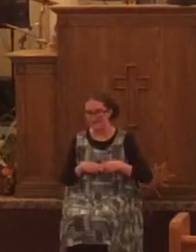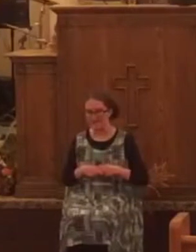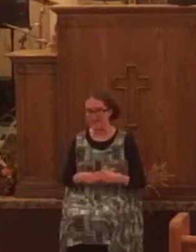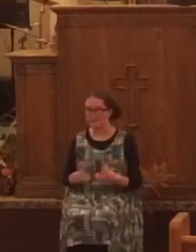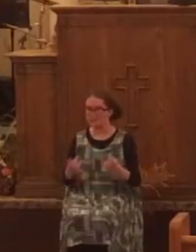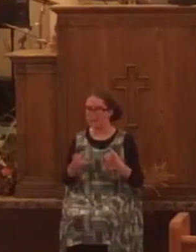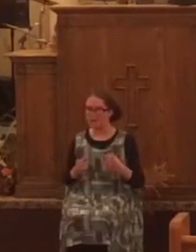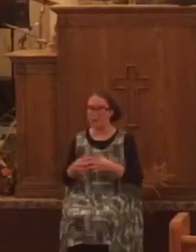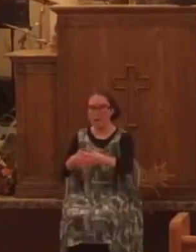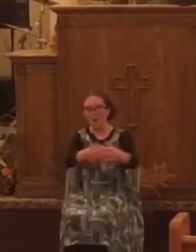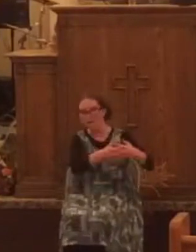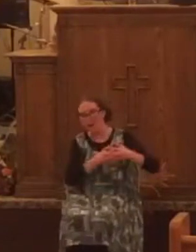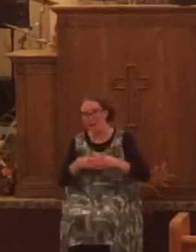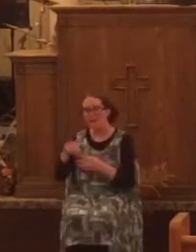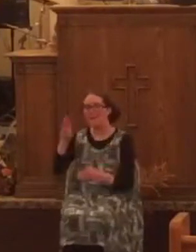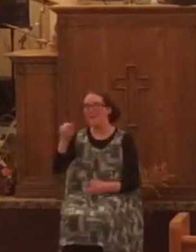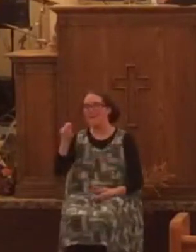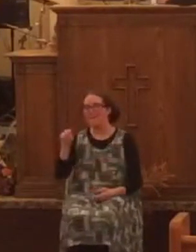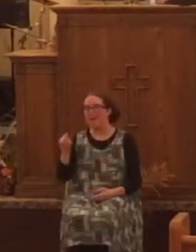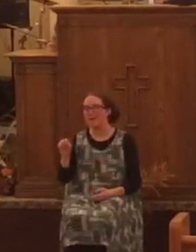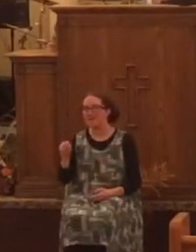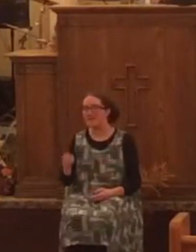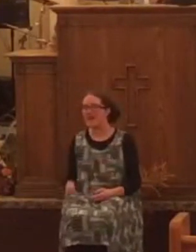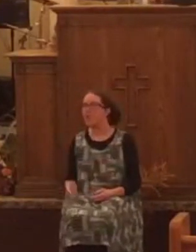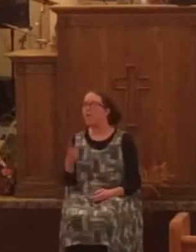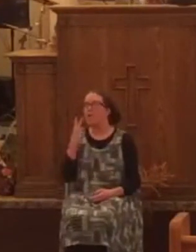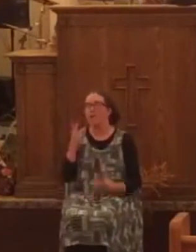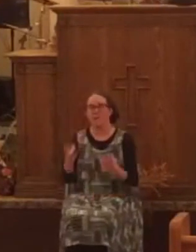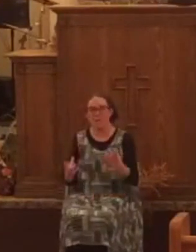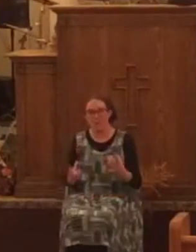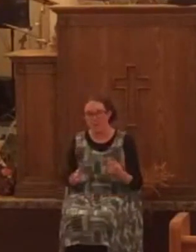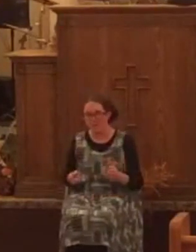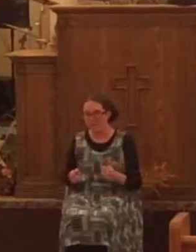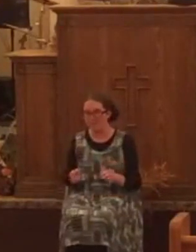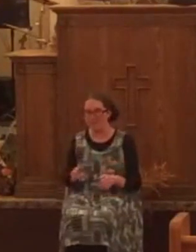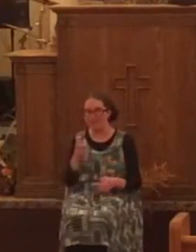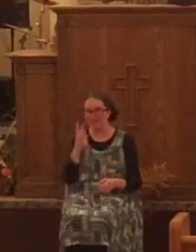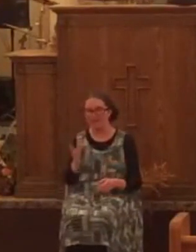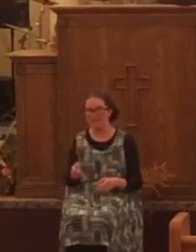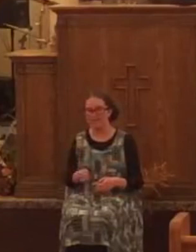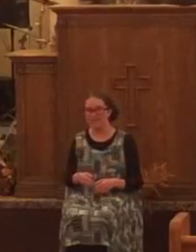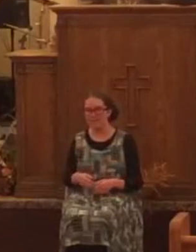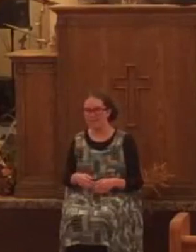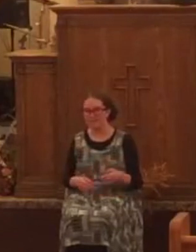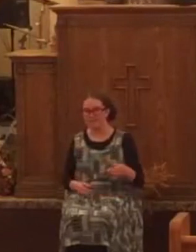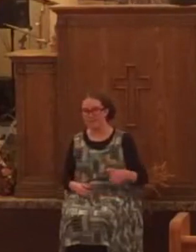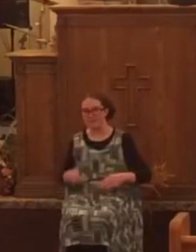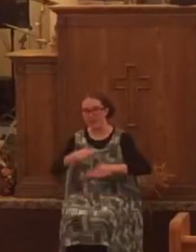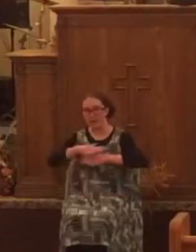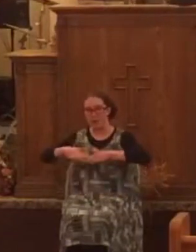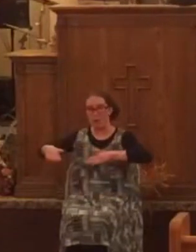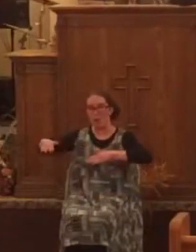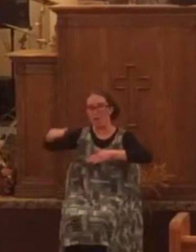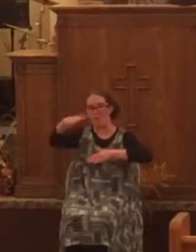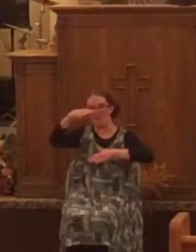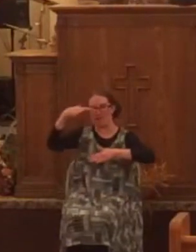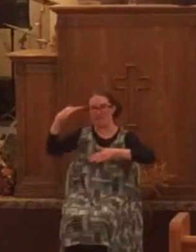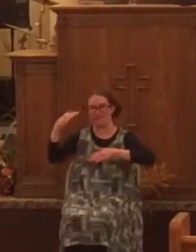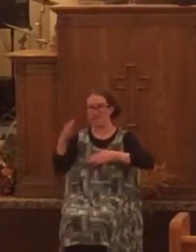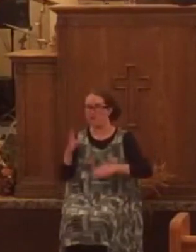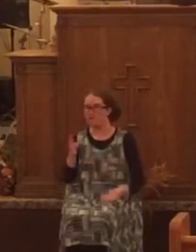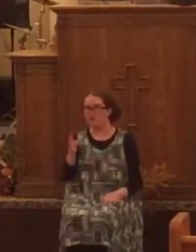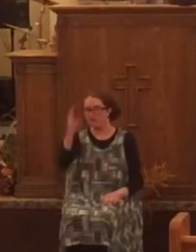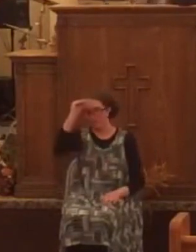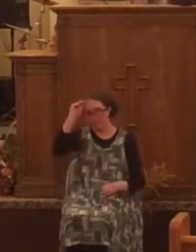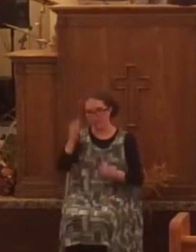Because she wanted to watch American Bandstand and we wanted to watch wrestling. And so we would take over. My